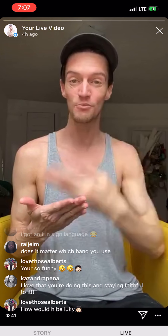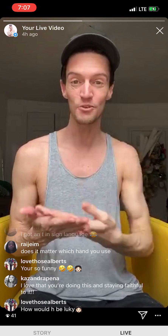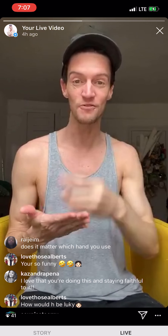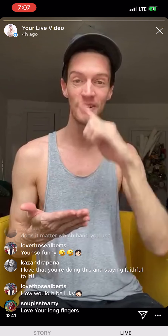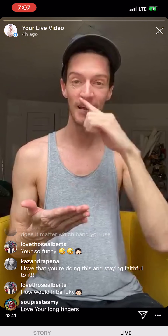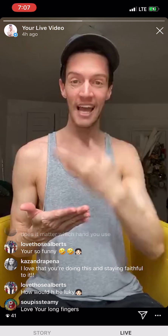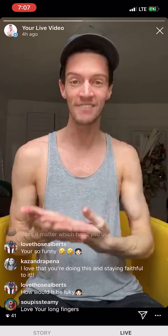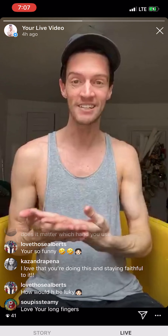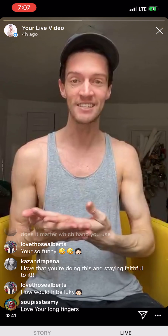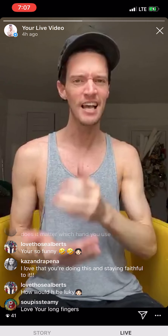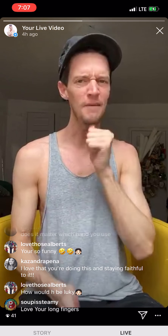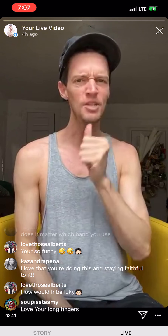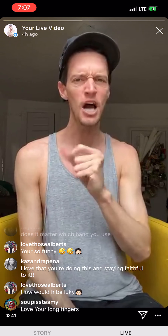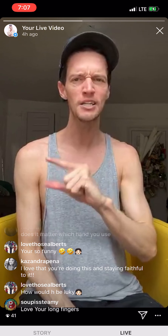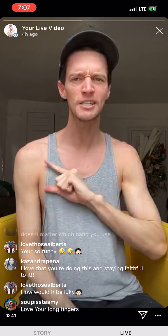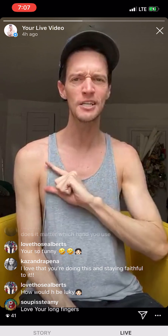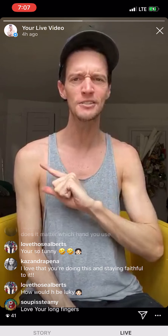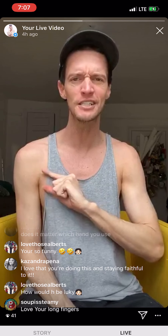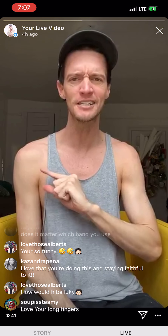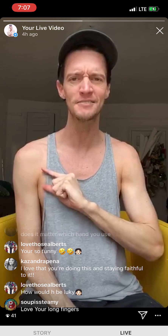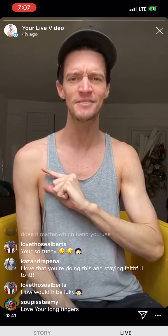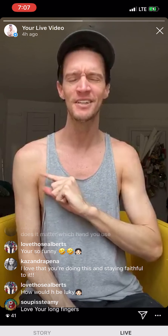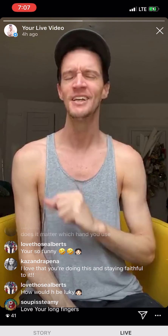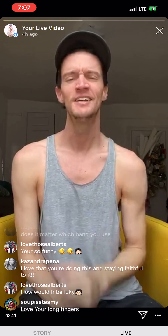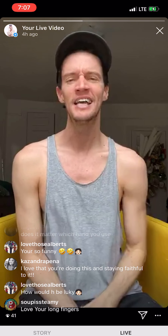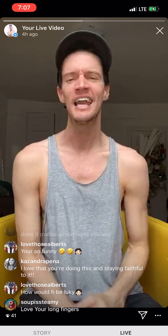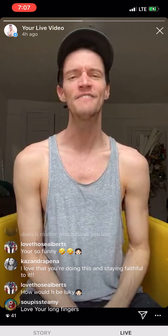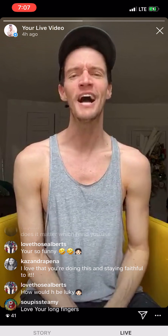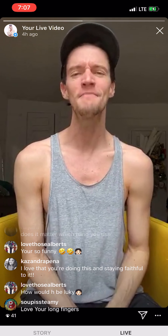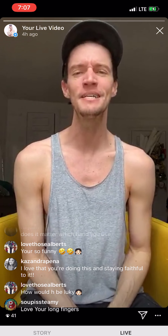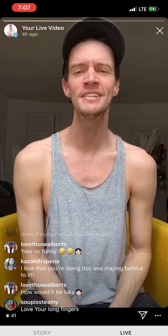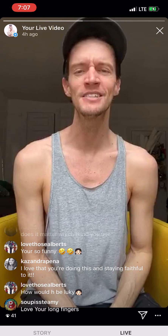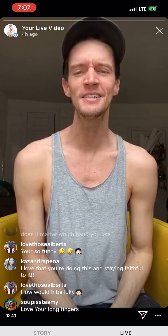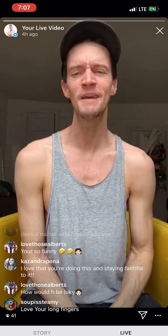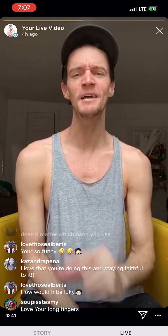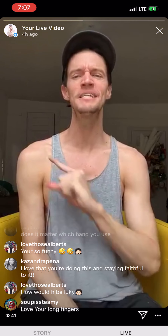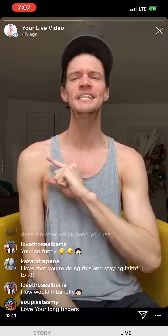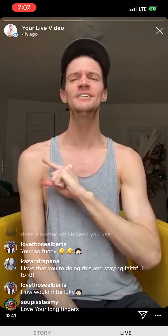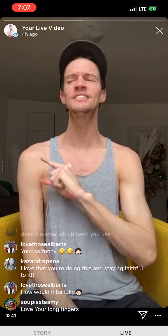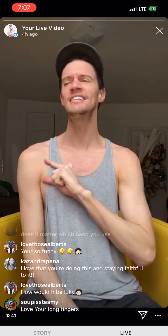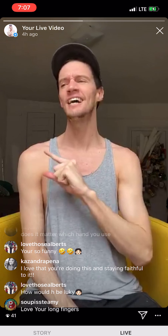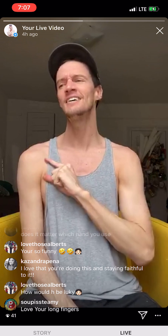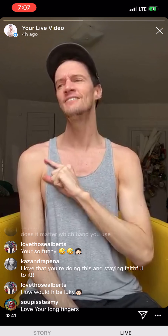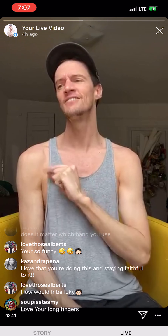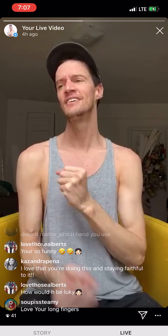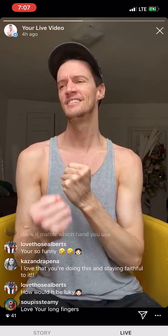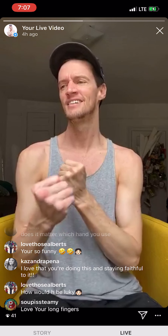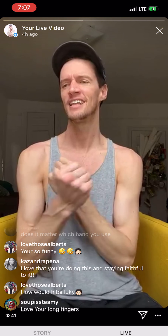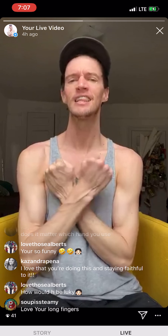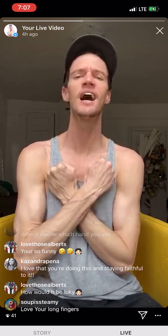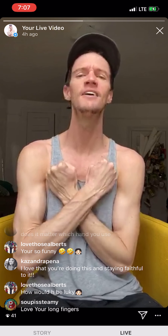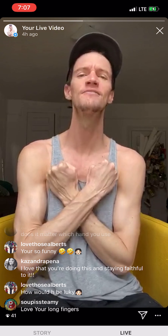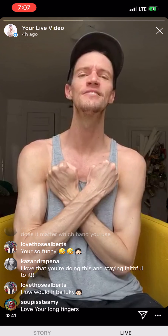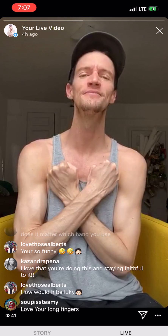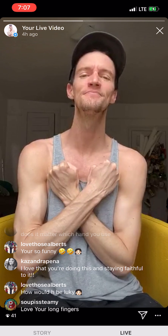Proof. Evidence. I'm not guilty. If I be guilty, may I be guilty of love. Love.